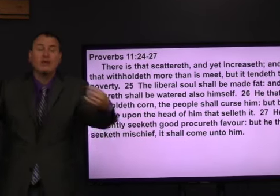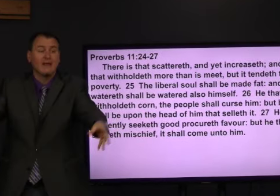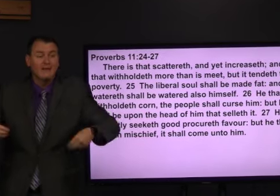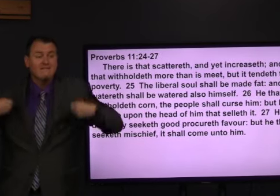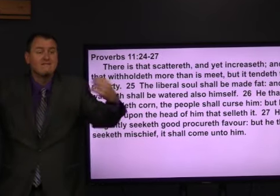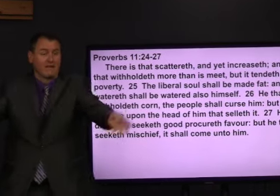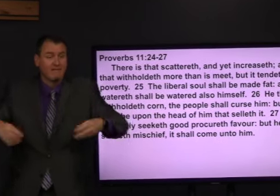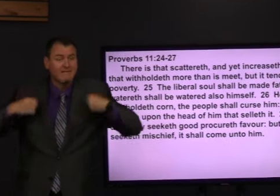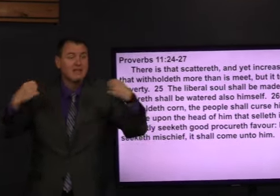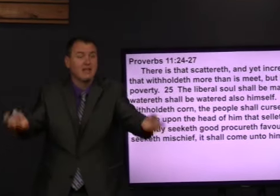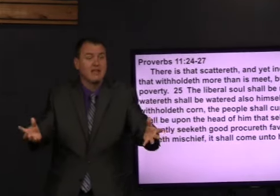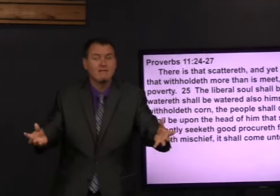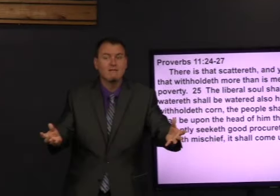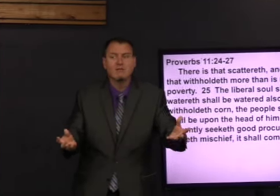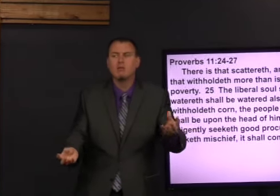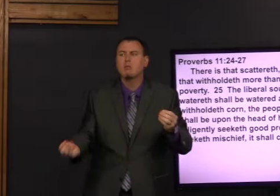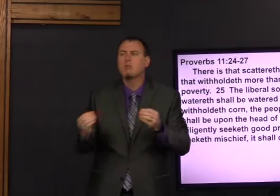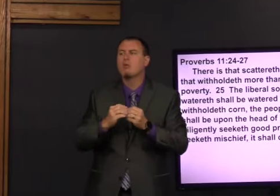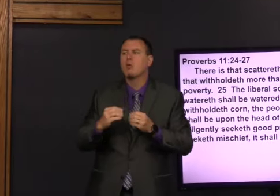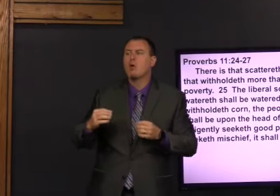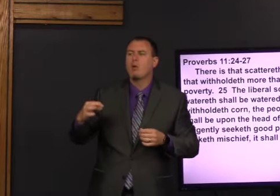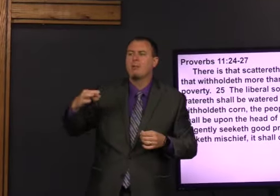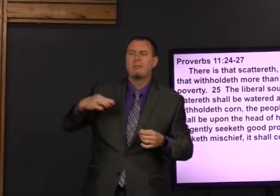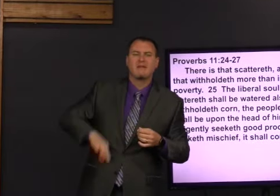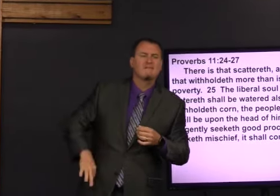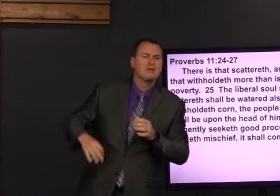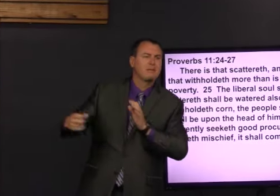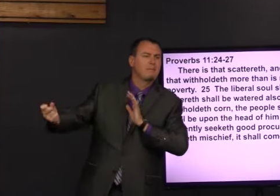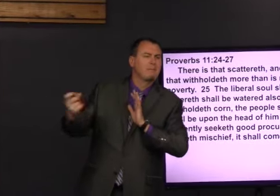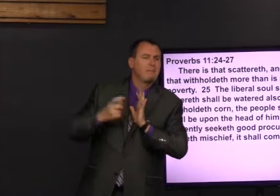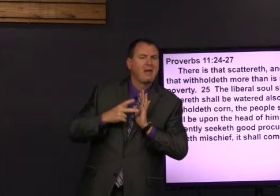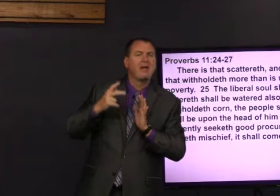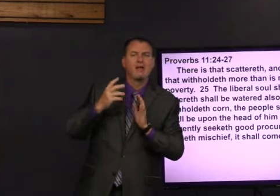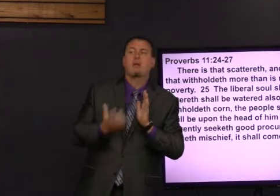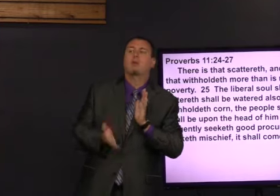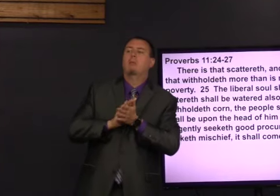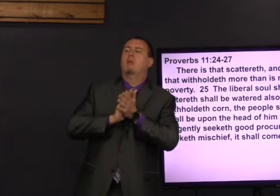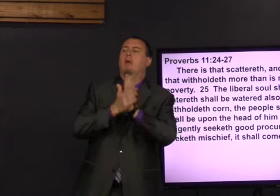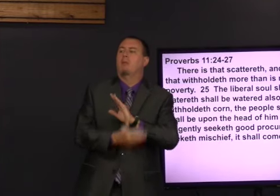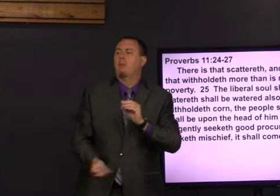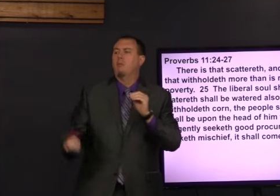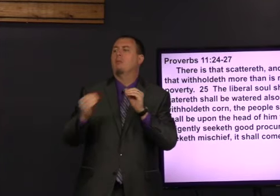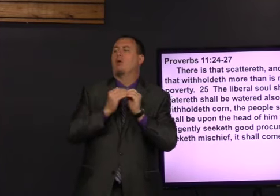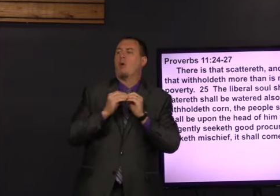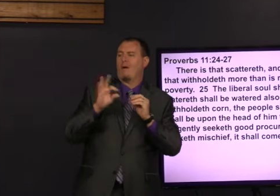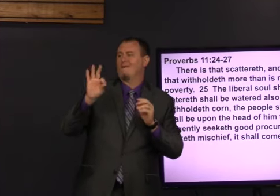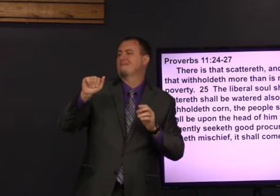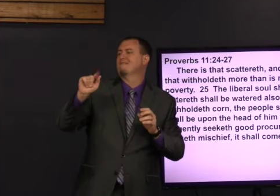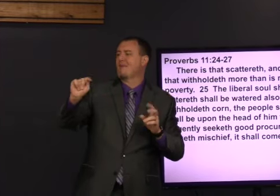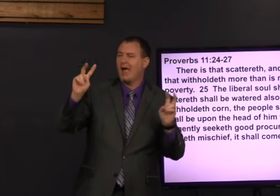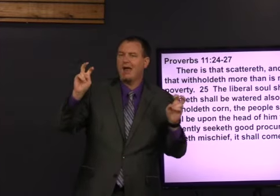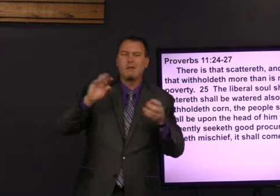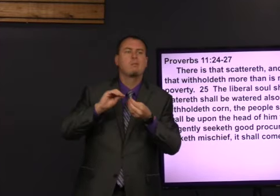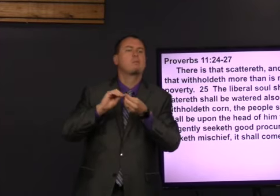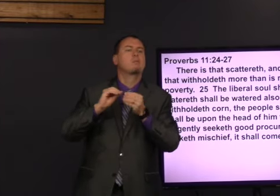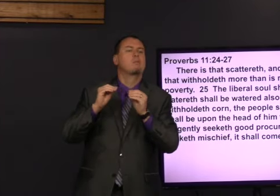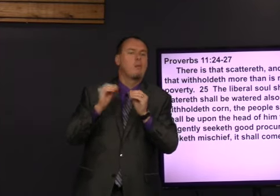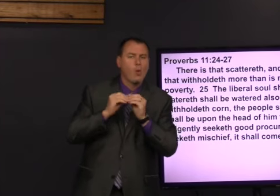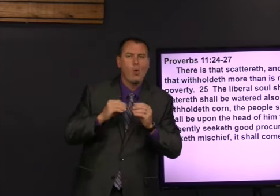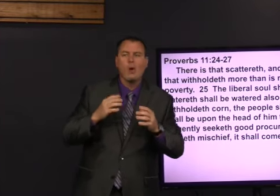writing this about being more liberal. Just more, and if you give more, you gain more